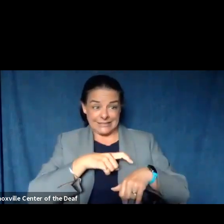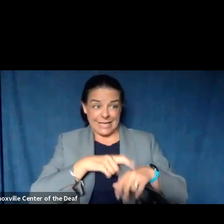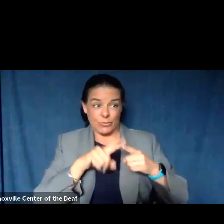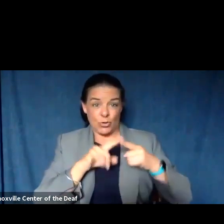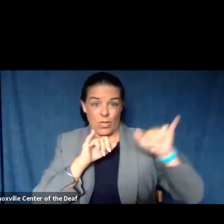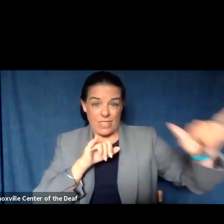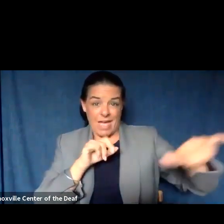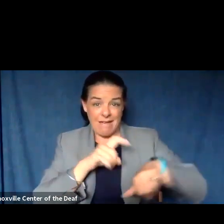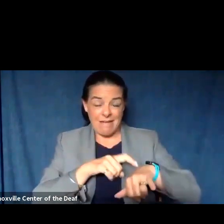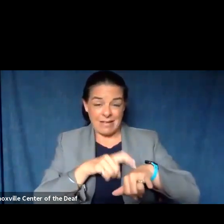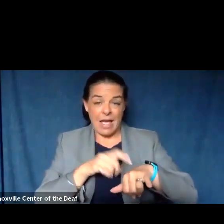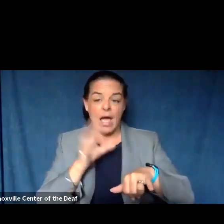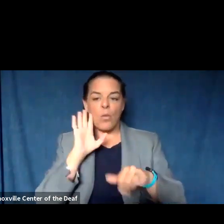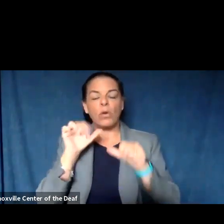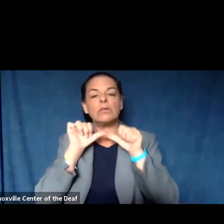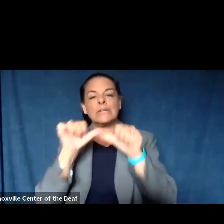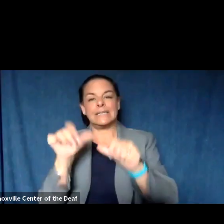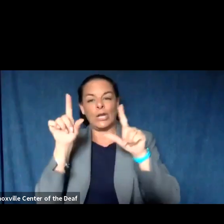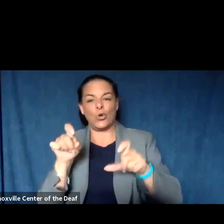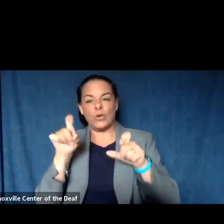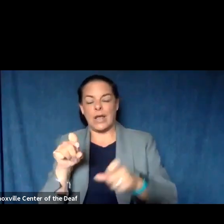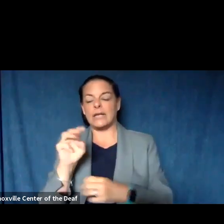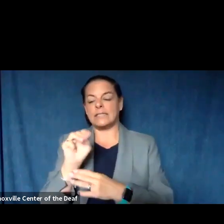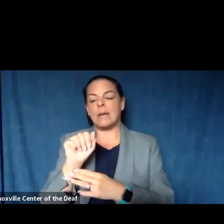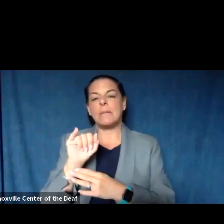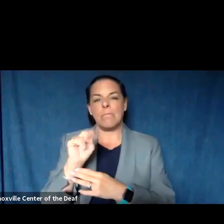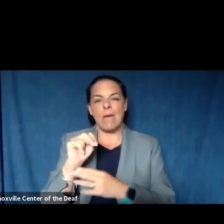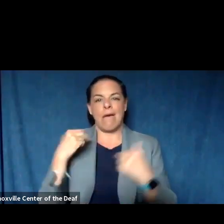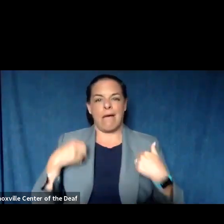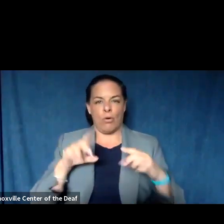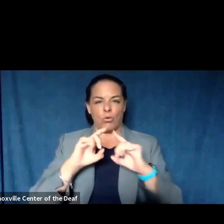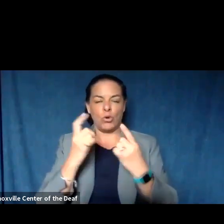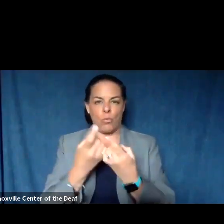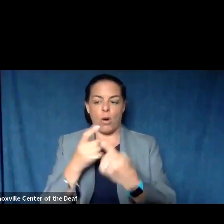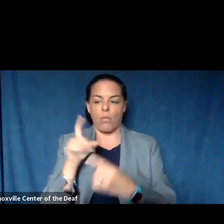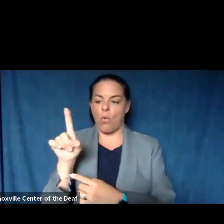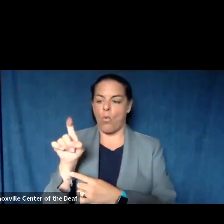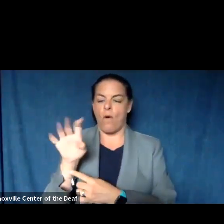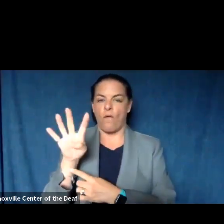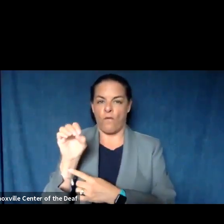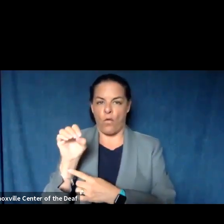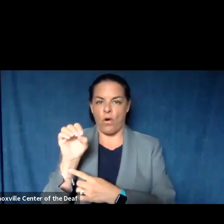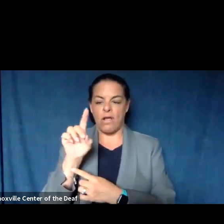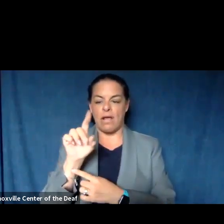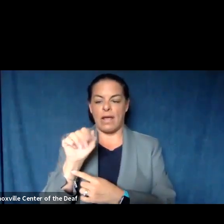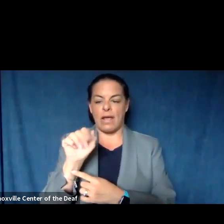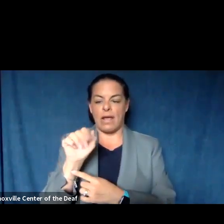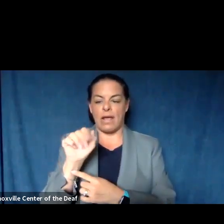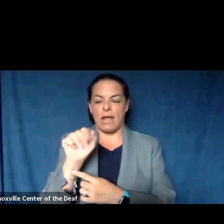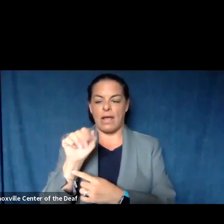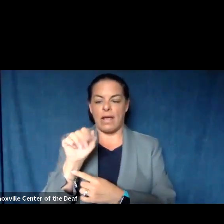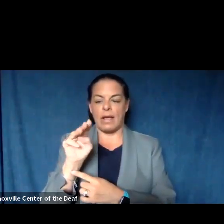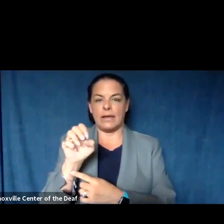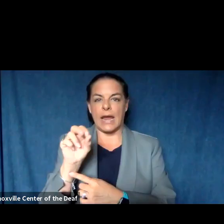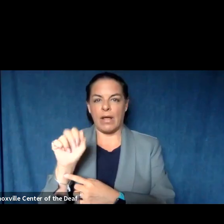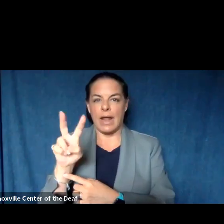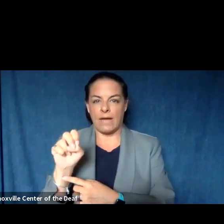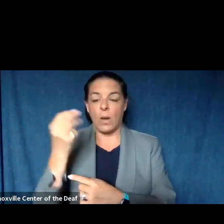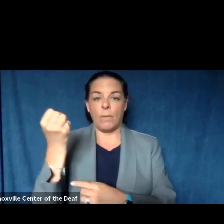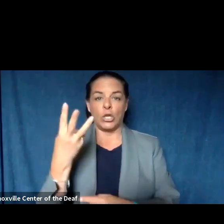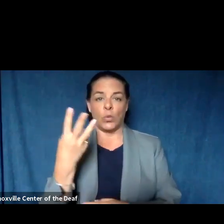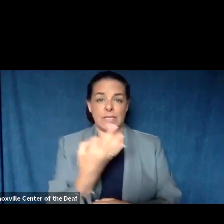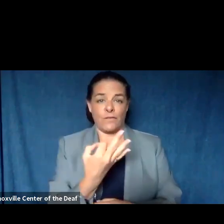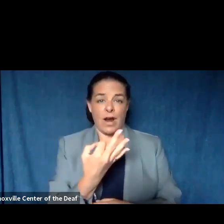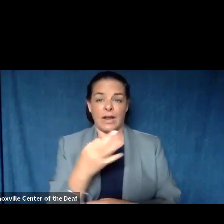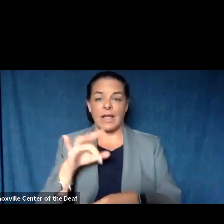at the main health department location, which is 140 Dameron Avenue, Monday, Wednesday, and Friday from 8 a.m.